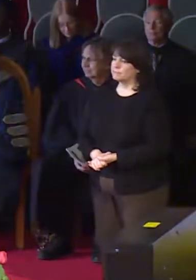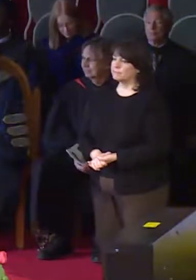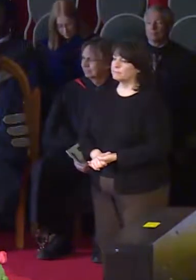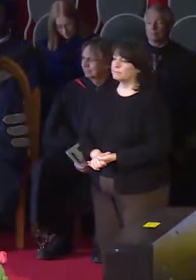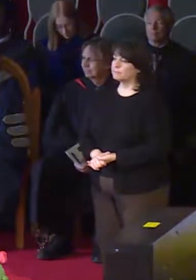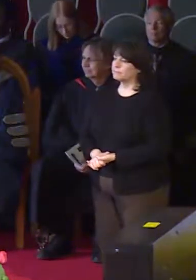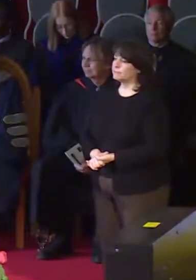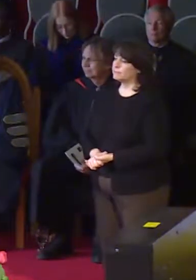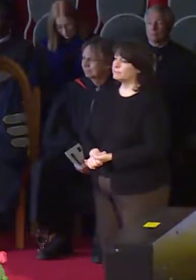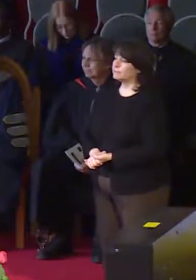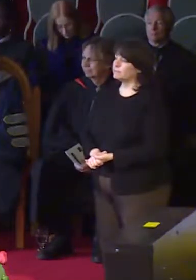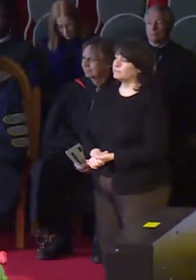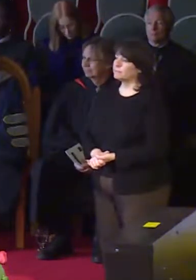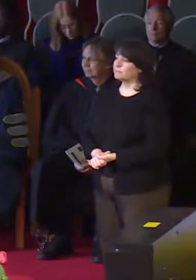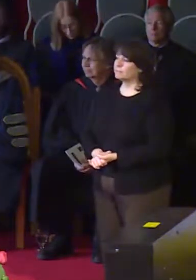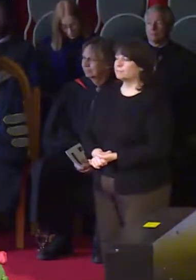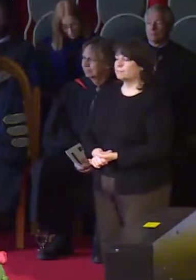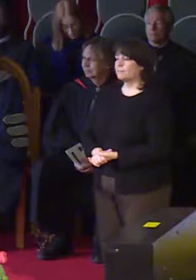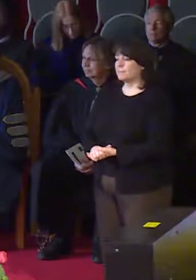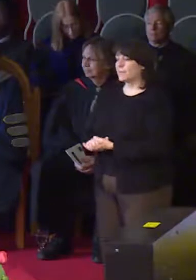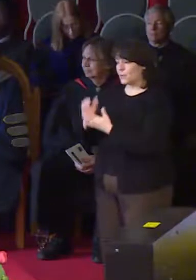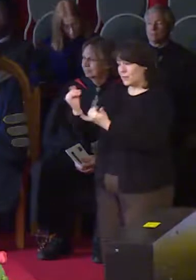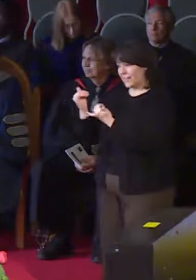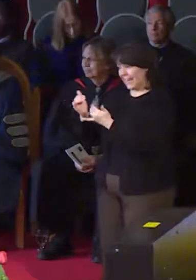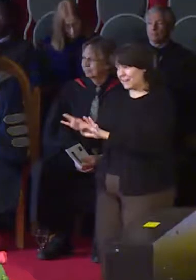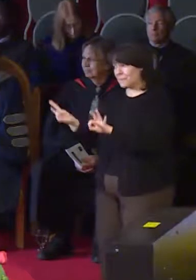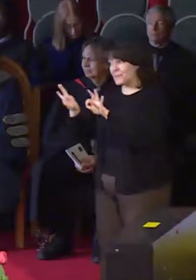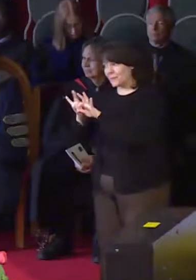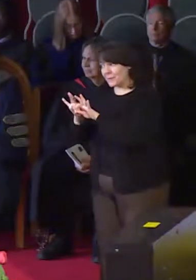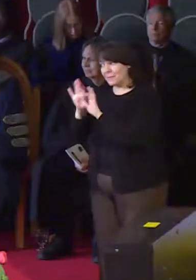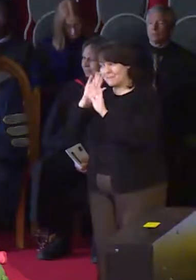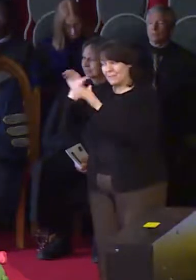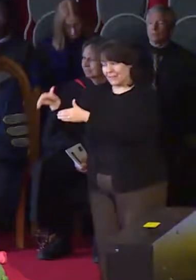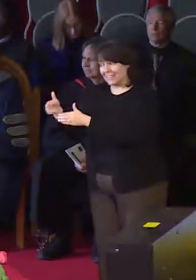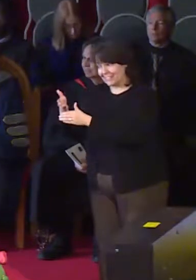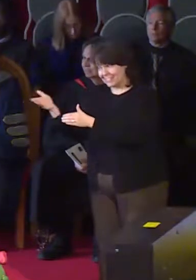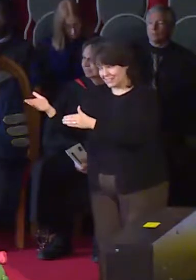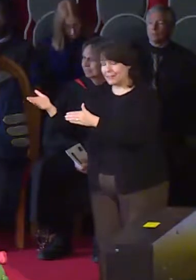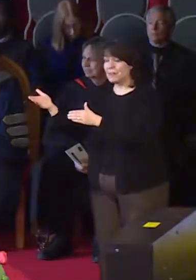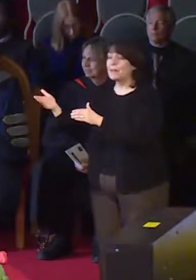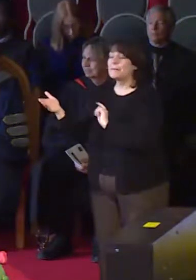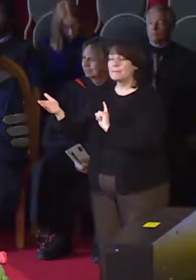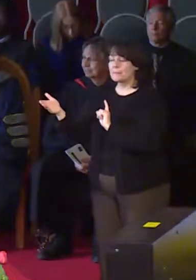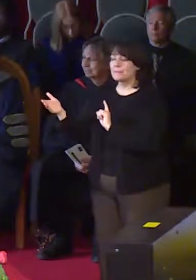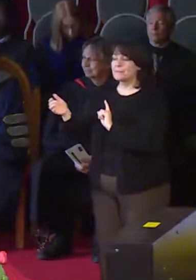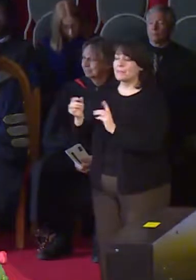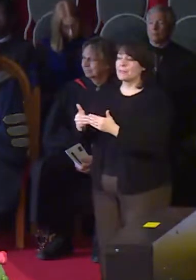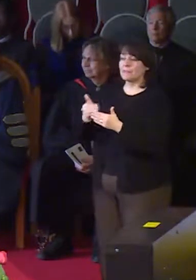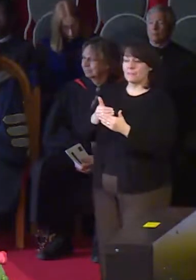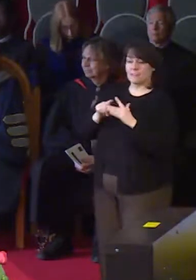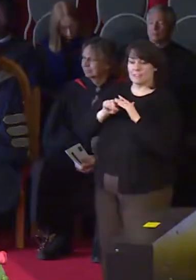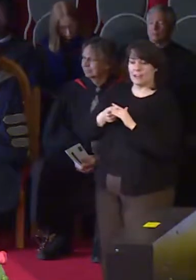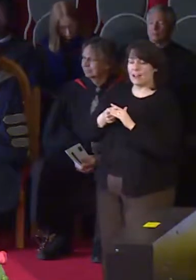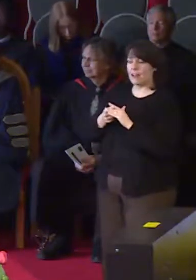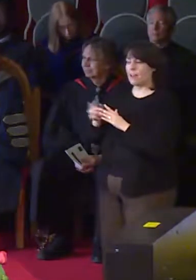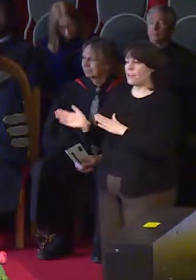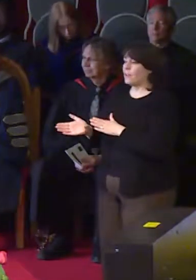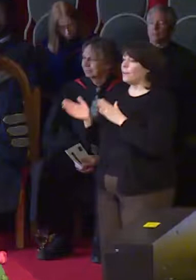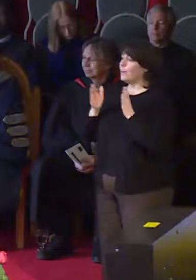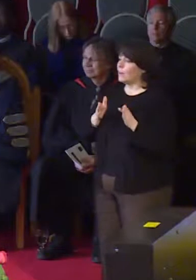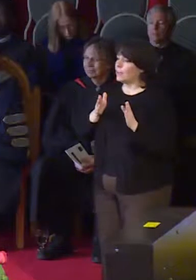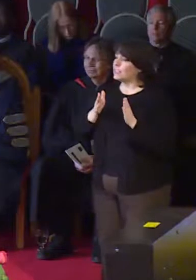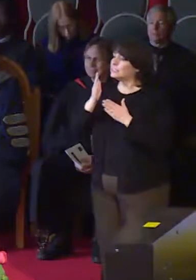Now, a big part of this day is about you, but it's not all about you. And before we go on, graduates, there is a group